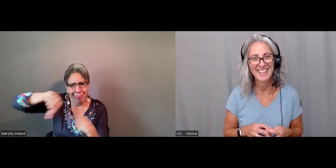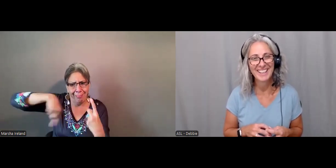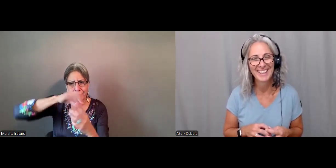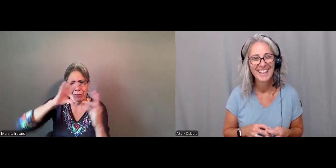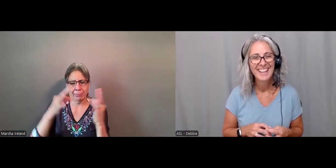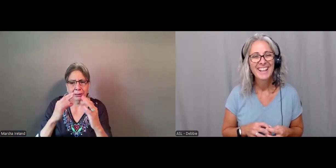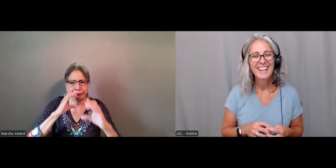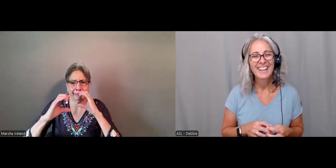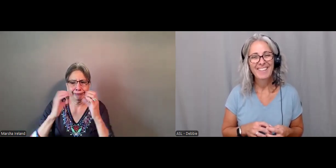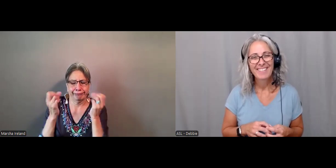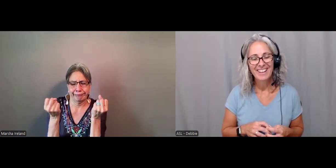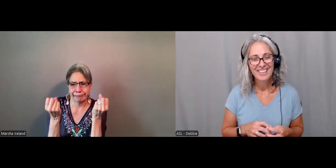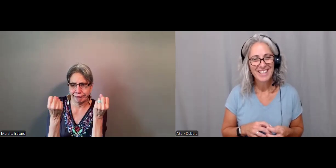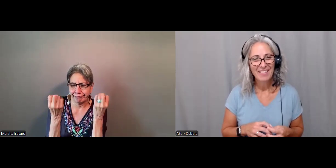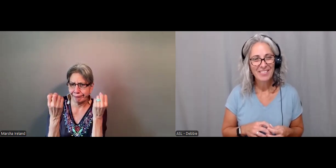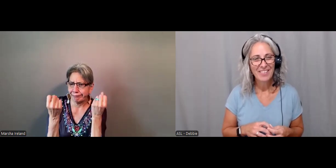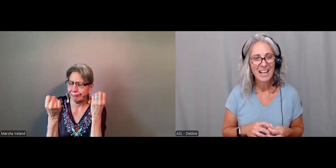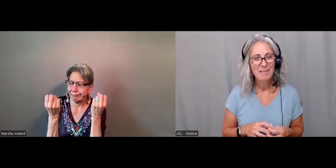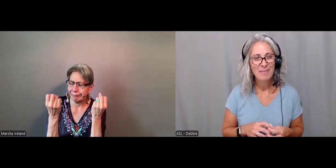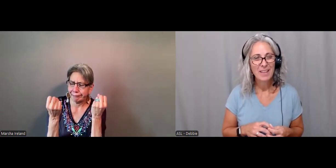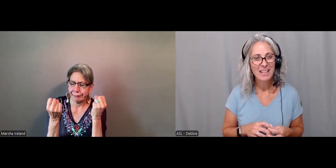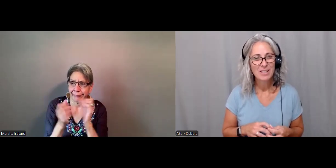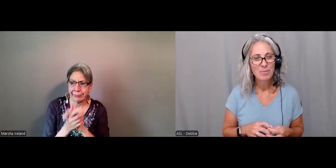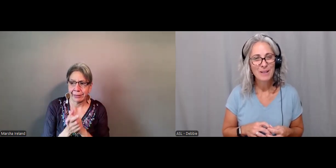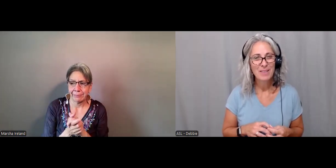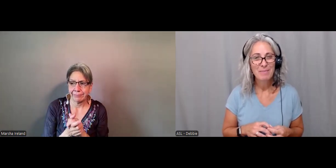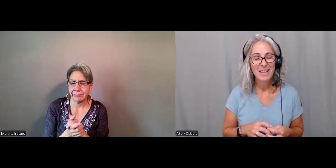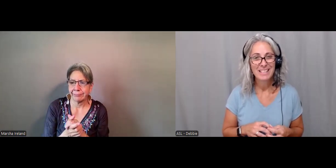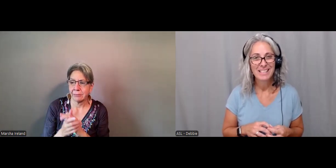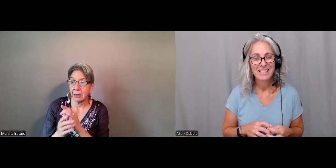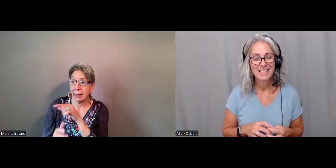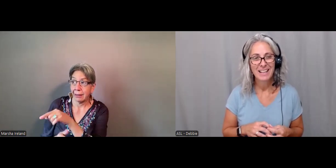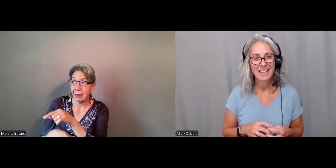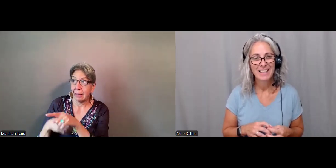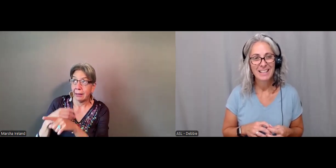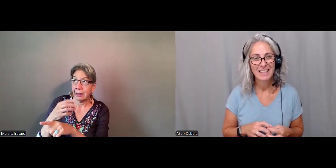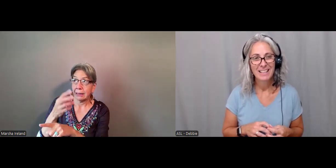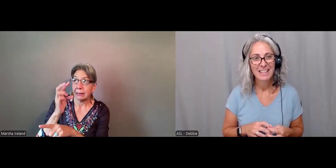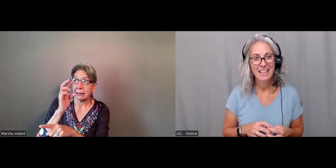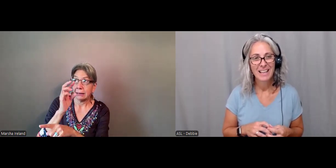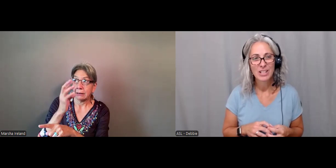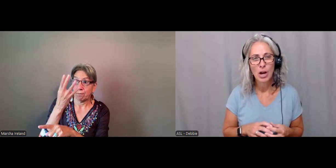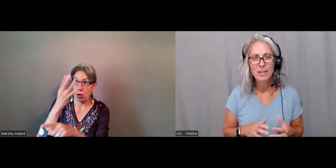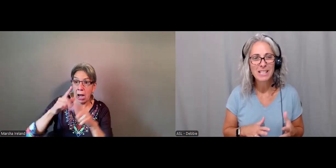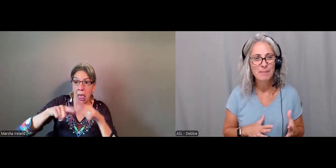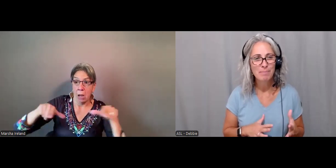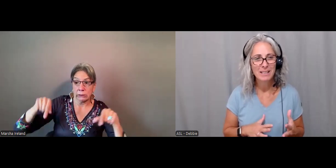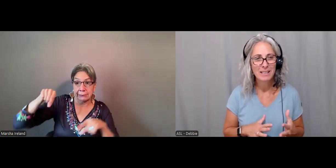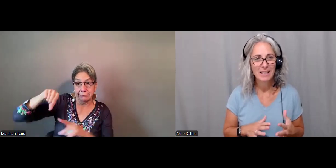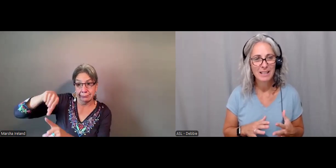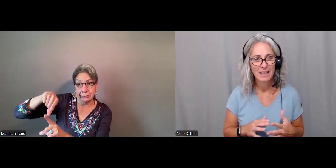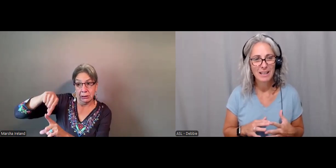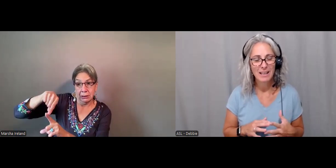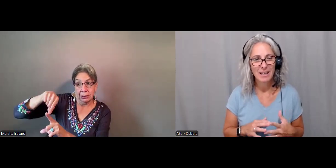hearing. The other 9 are deaf. And one of them is has always